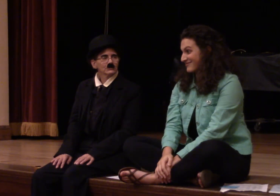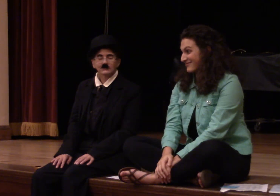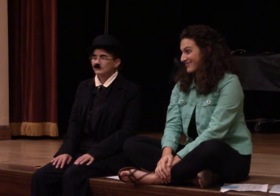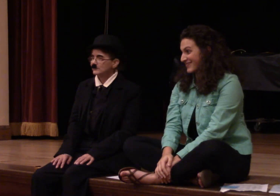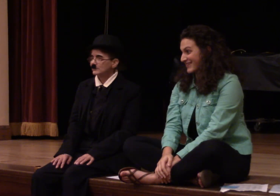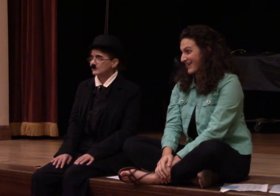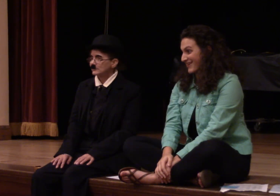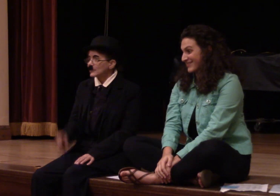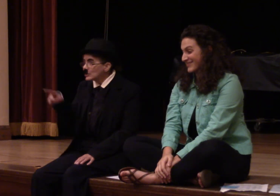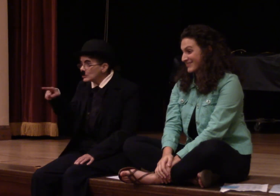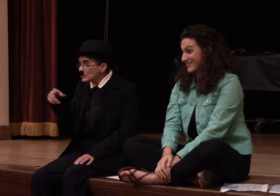Yeah.